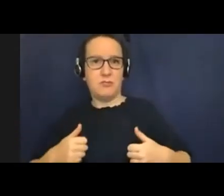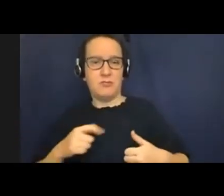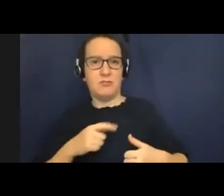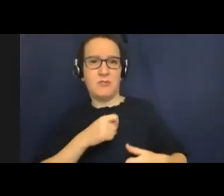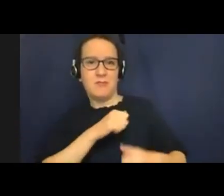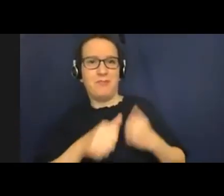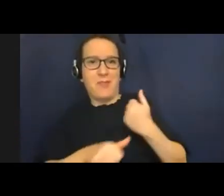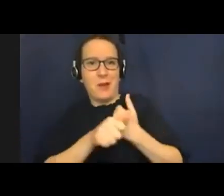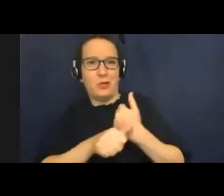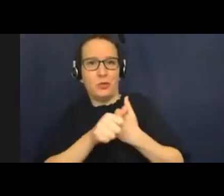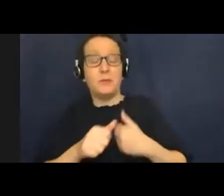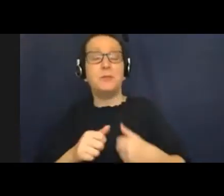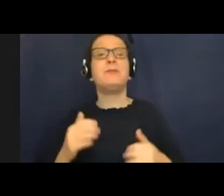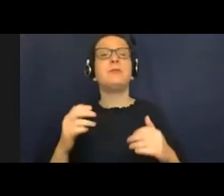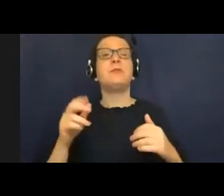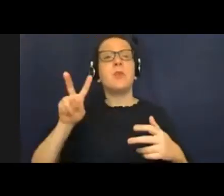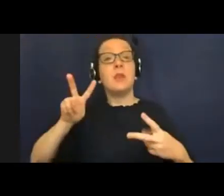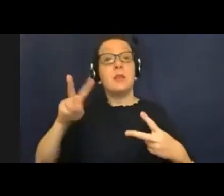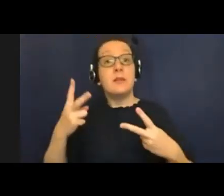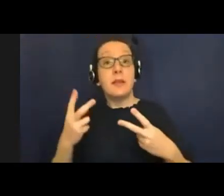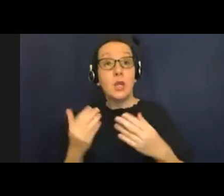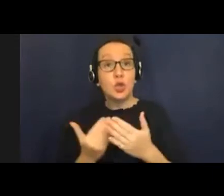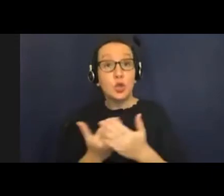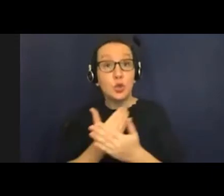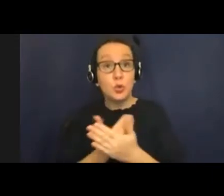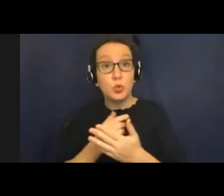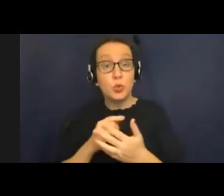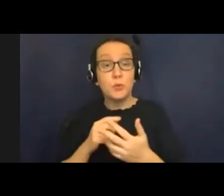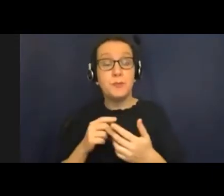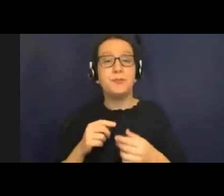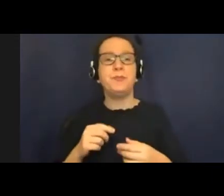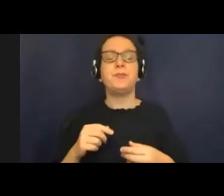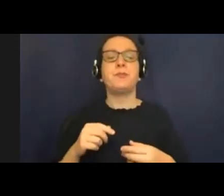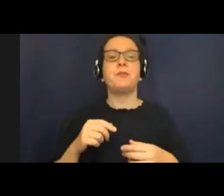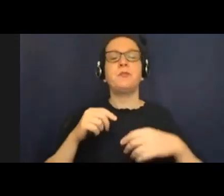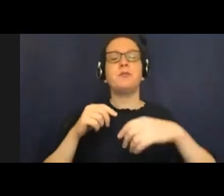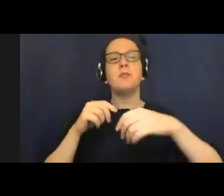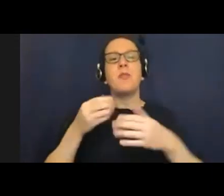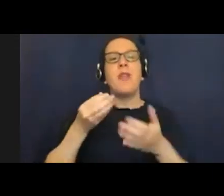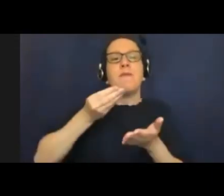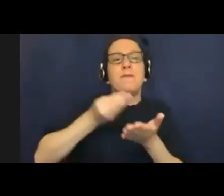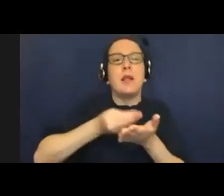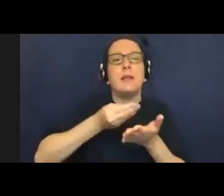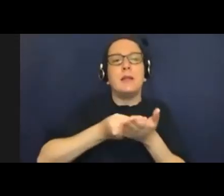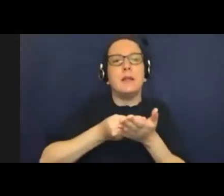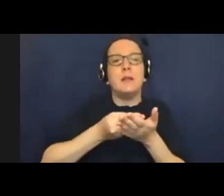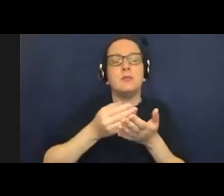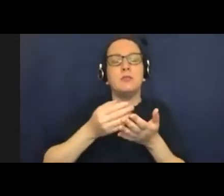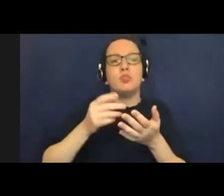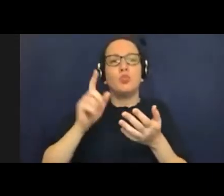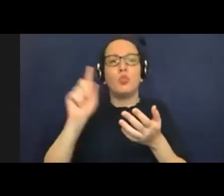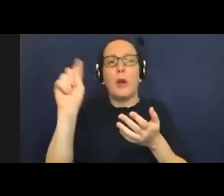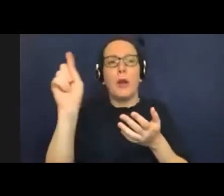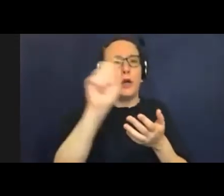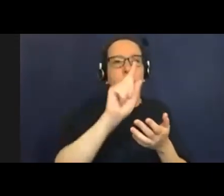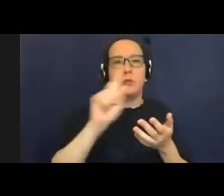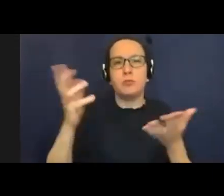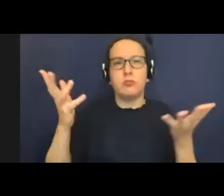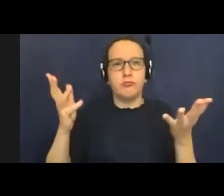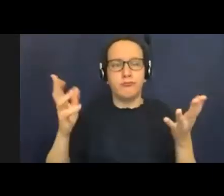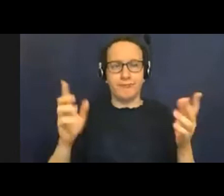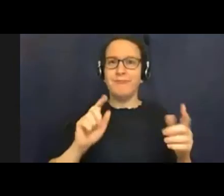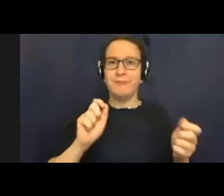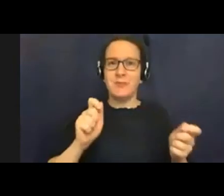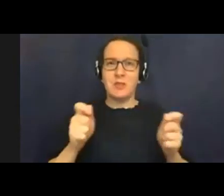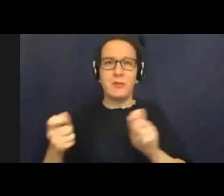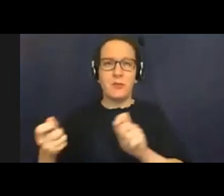COVID is the sort of shifting funding landscape. So understandably, many donors and international